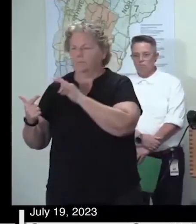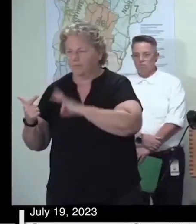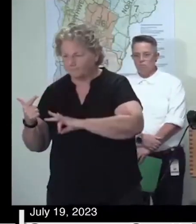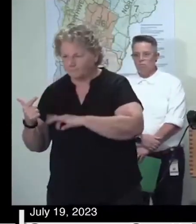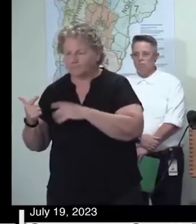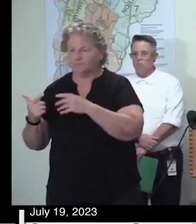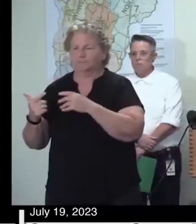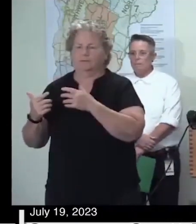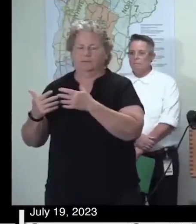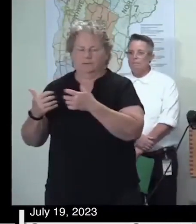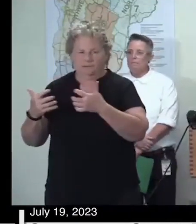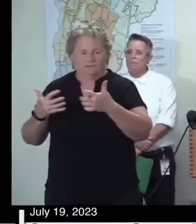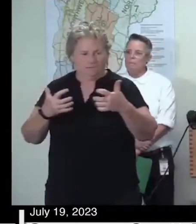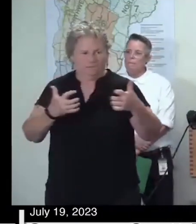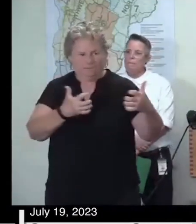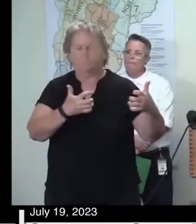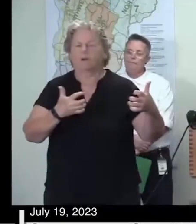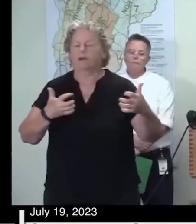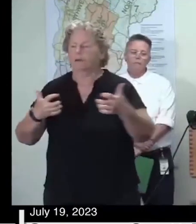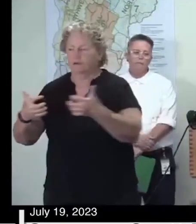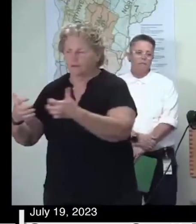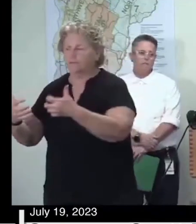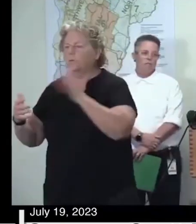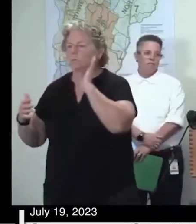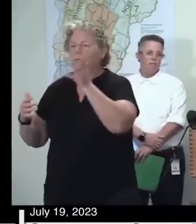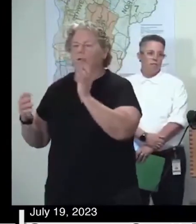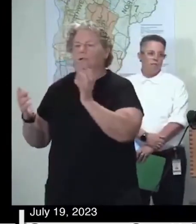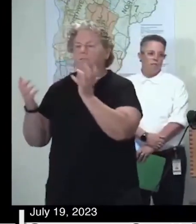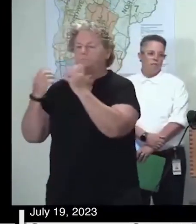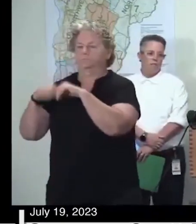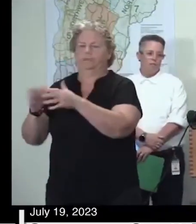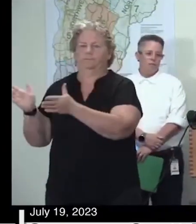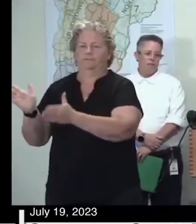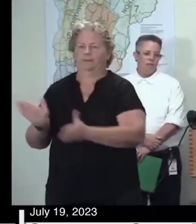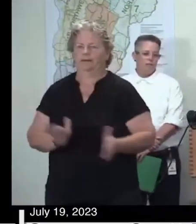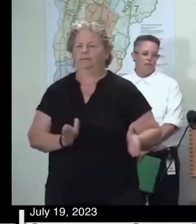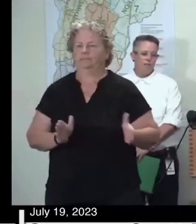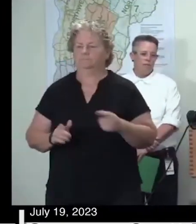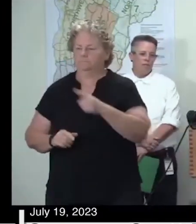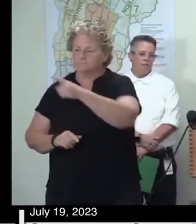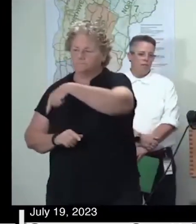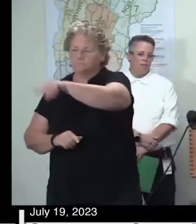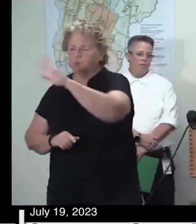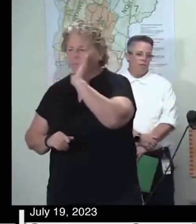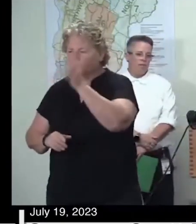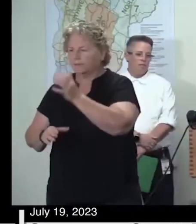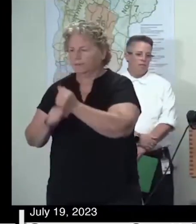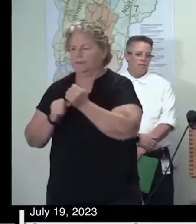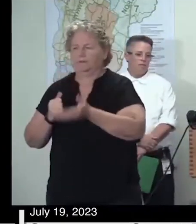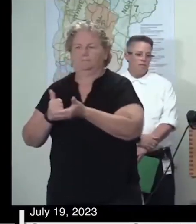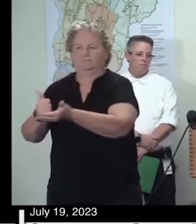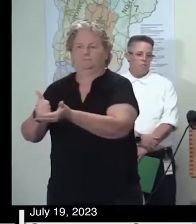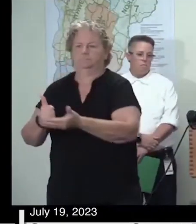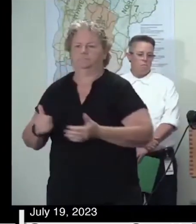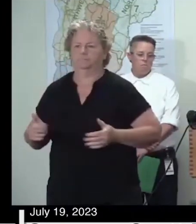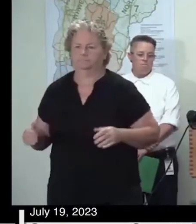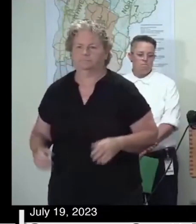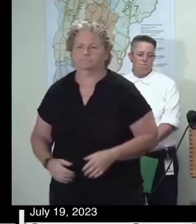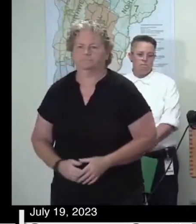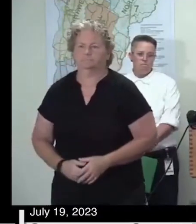this. And that work won't stop once these events begin getting less